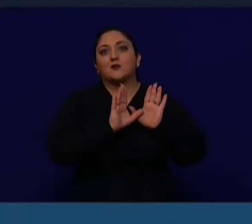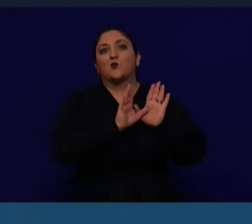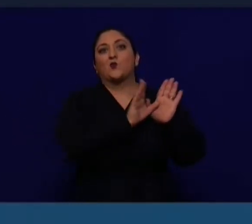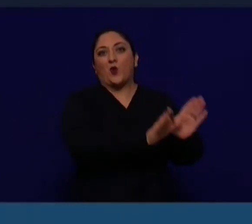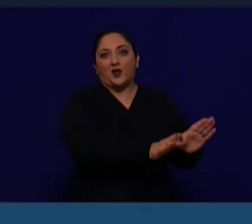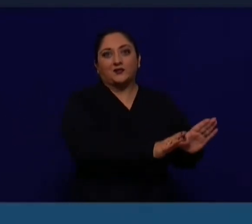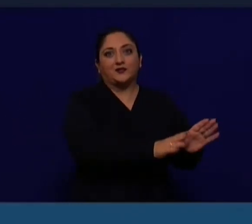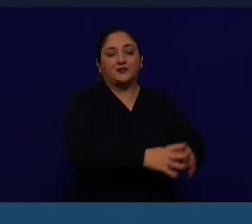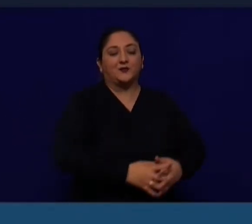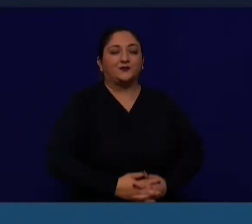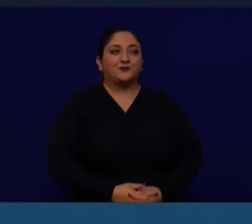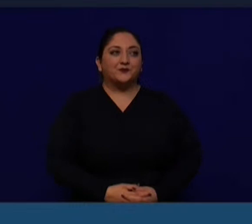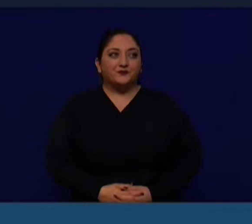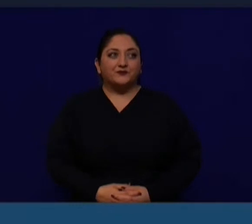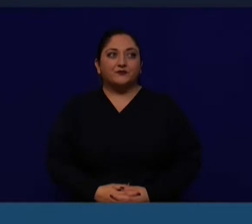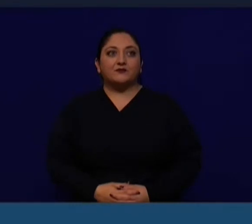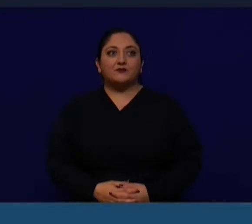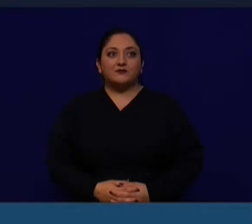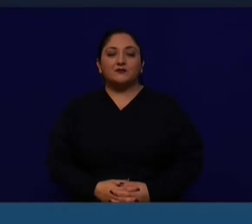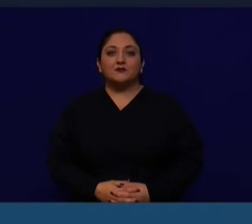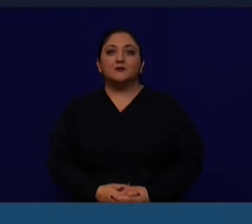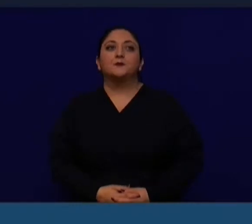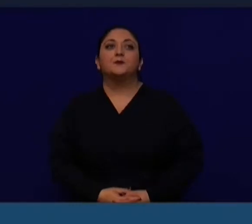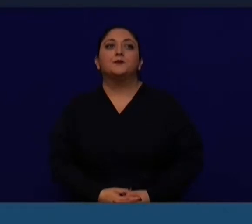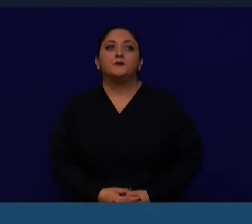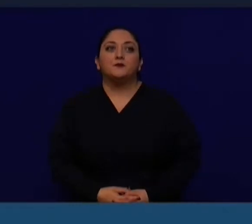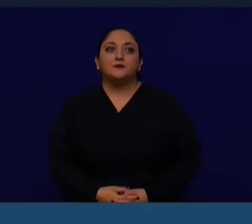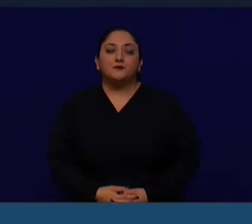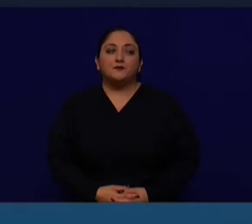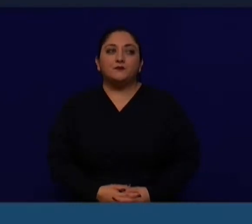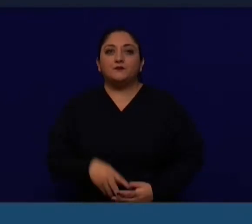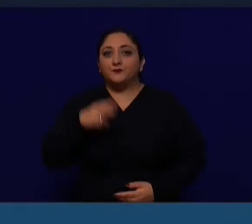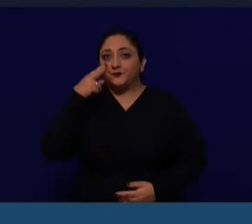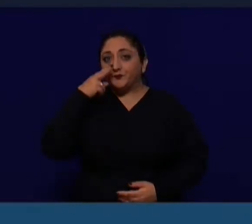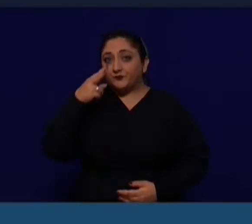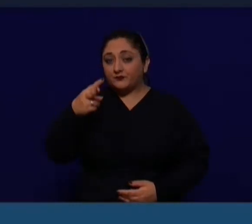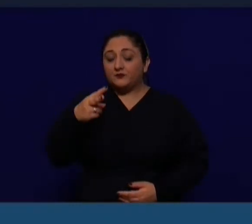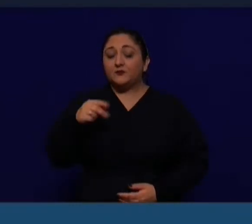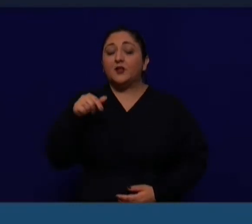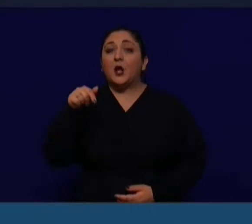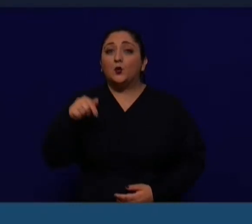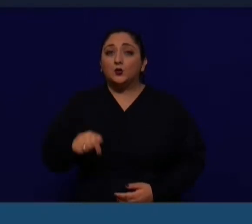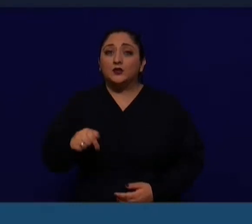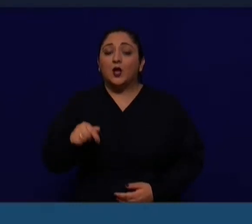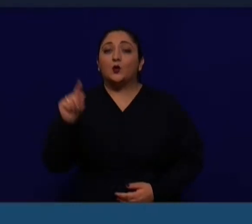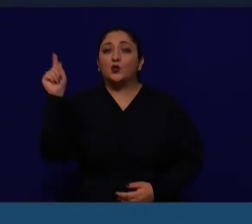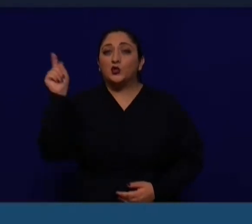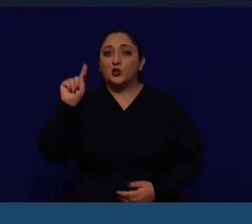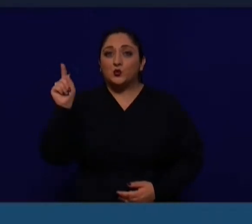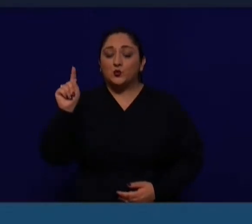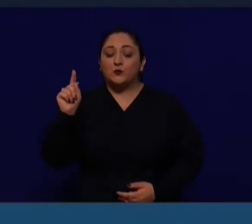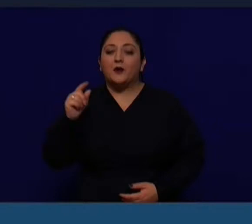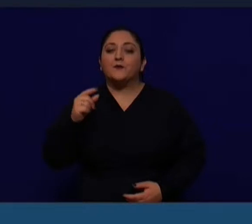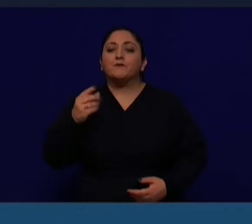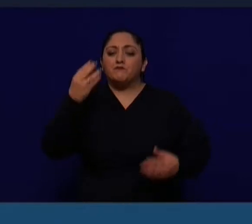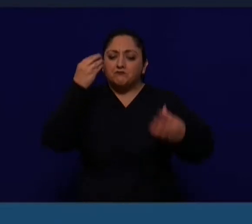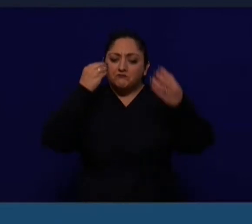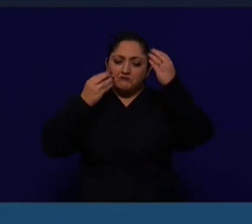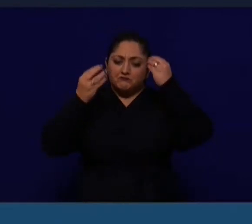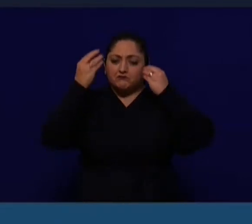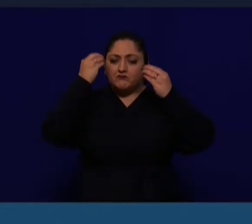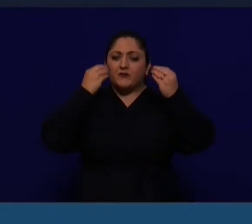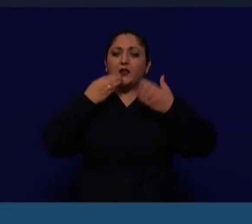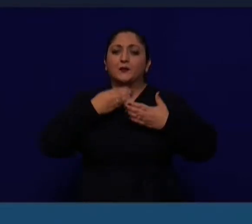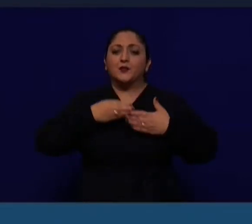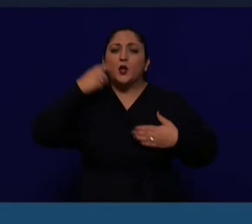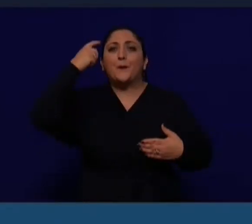kwarantina. U allura dawn li qegħdin naraw huma l-evidenza li bihom saru rakkomandazzjonijiet anke biex